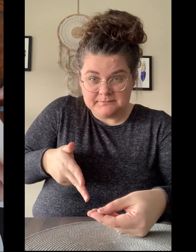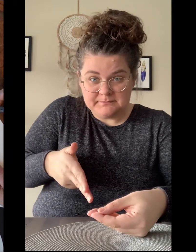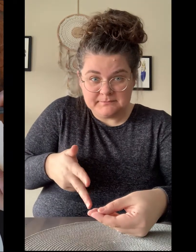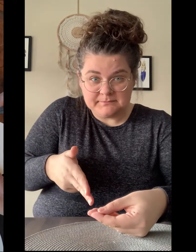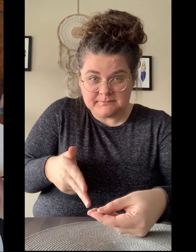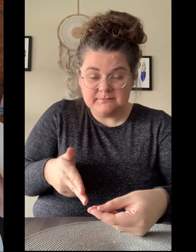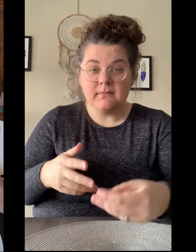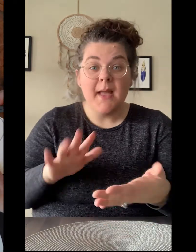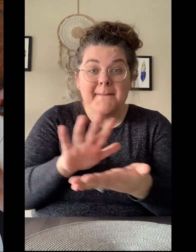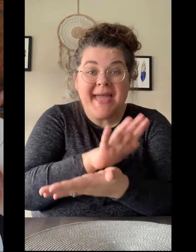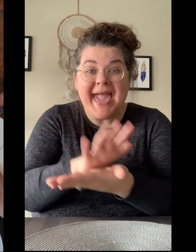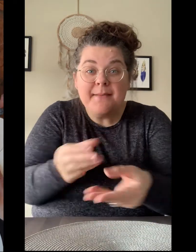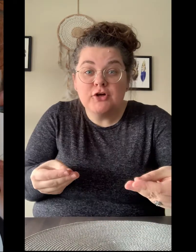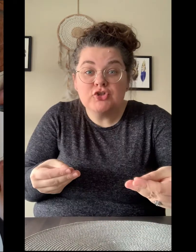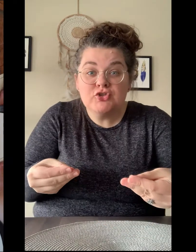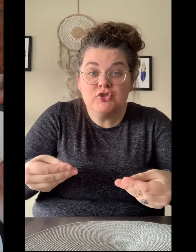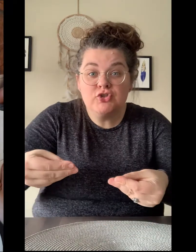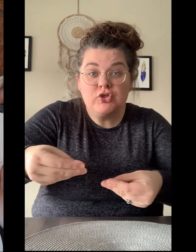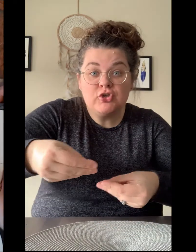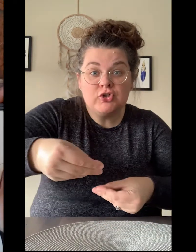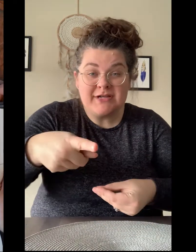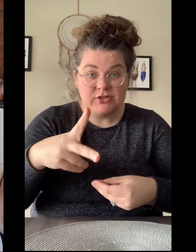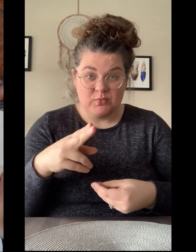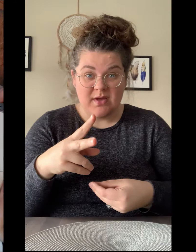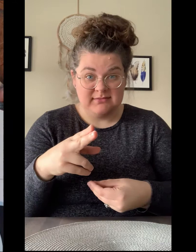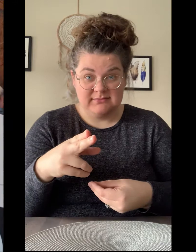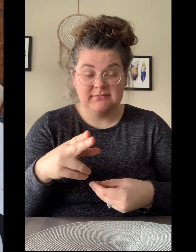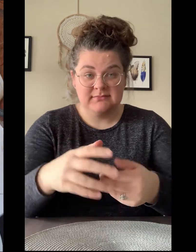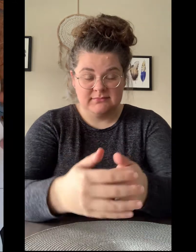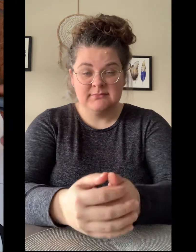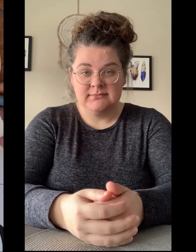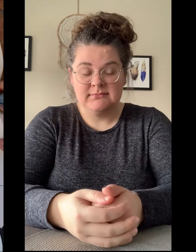and we turn the paper as we cut.